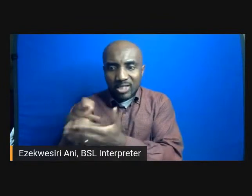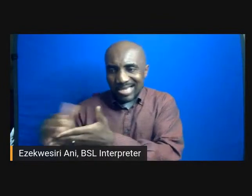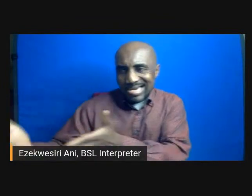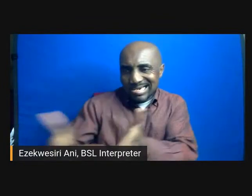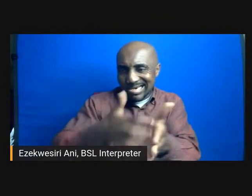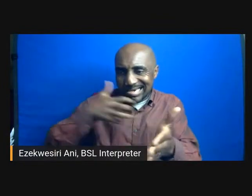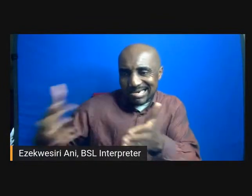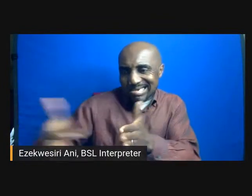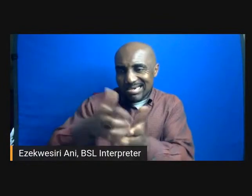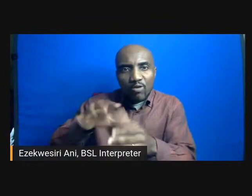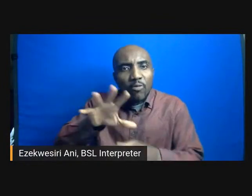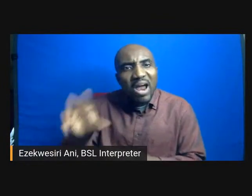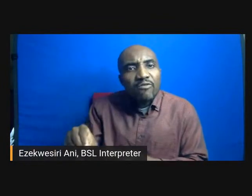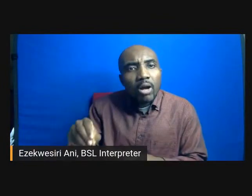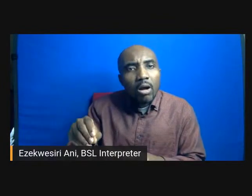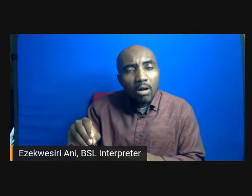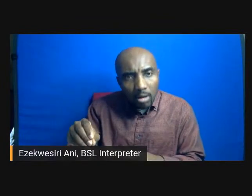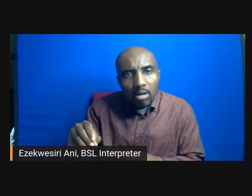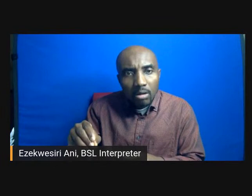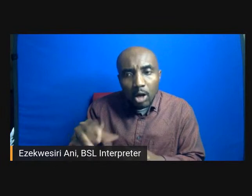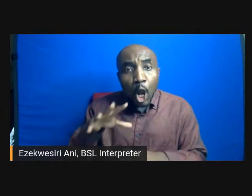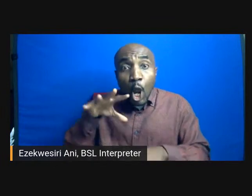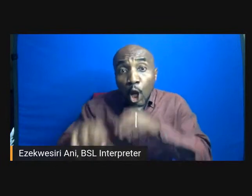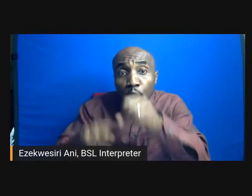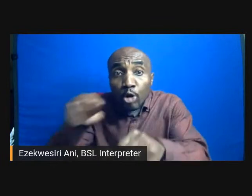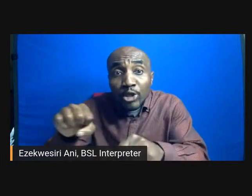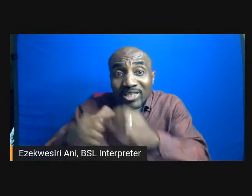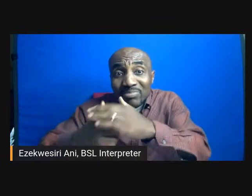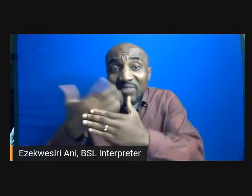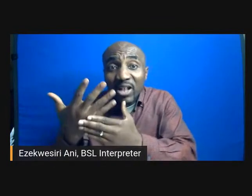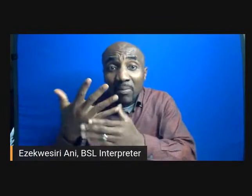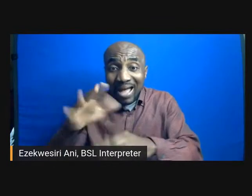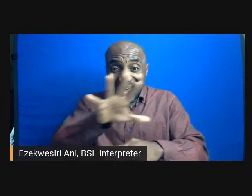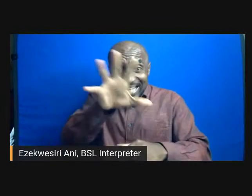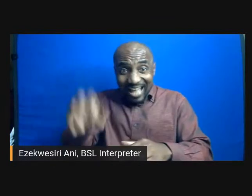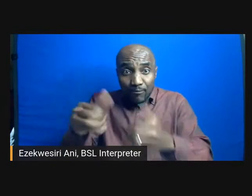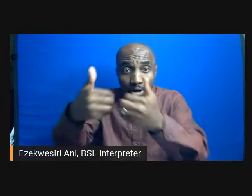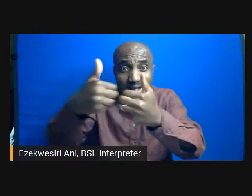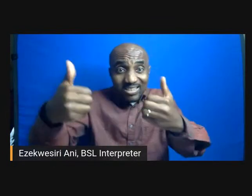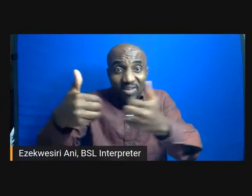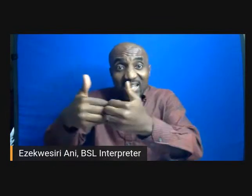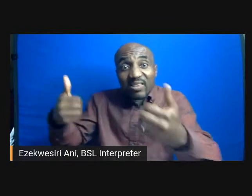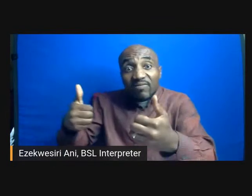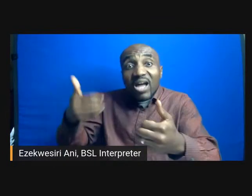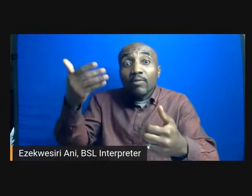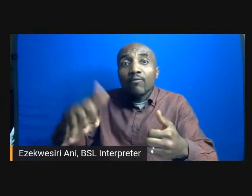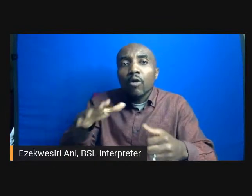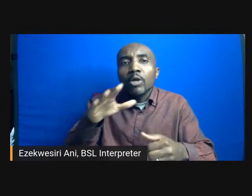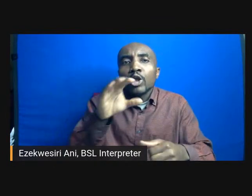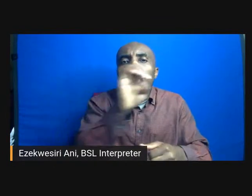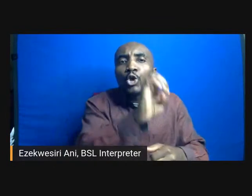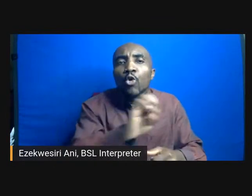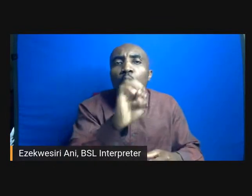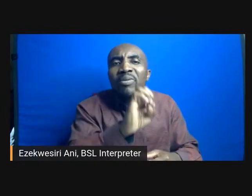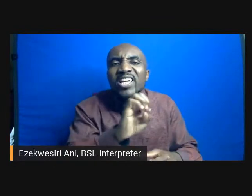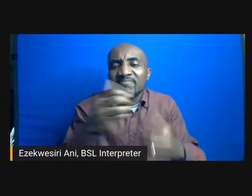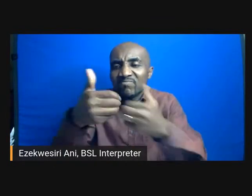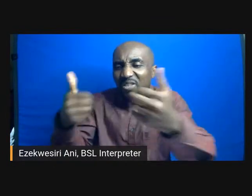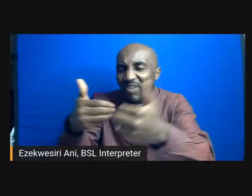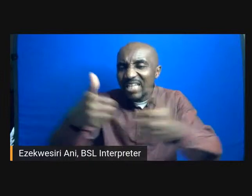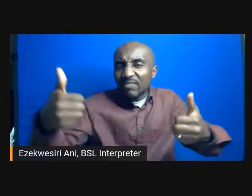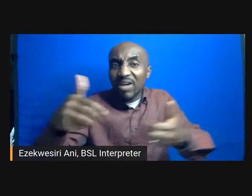The development of colonialism and the partition of Africa by the European colonial powers arrested the